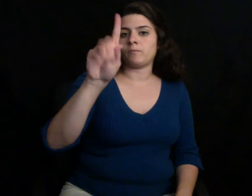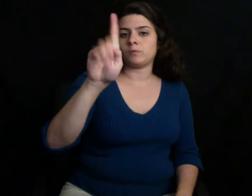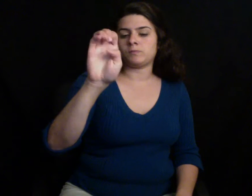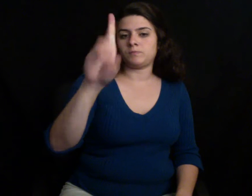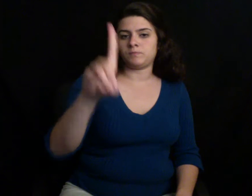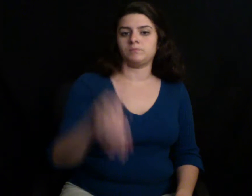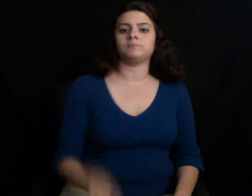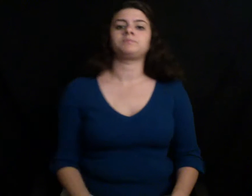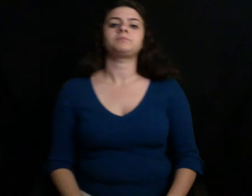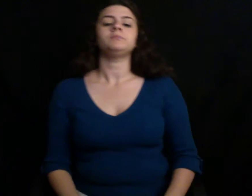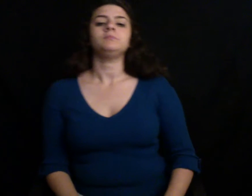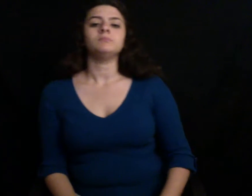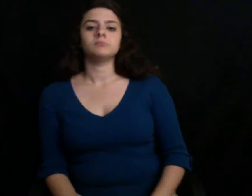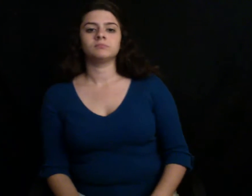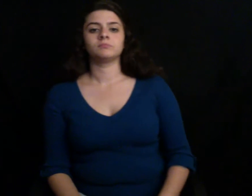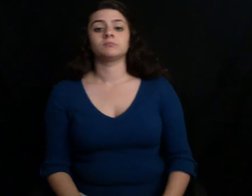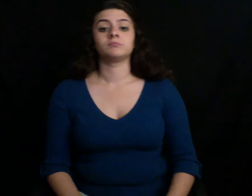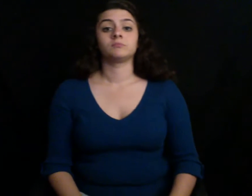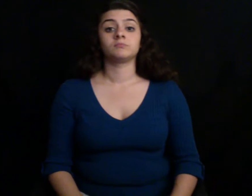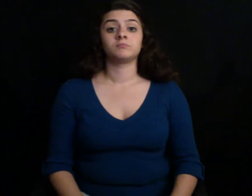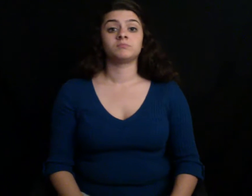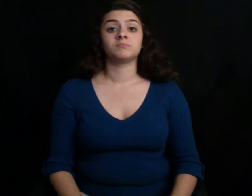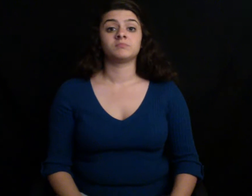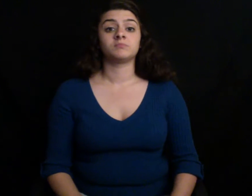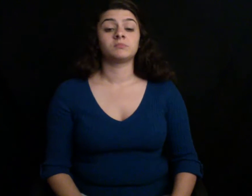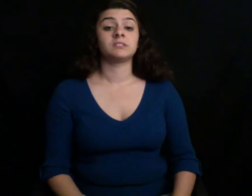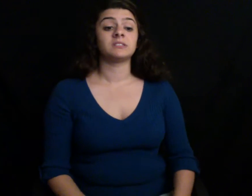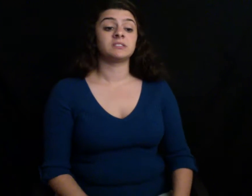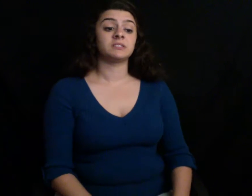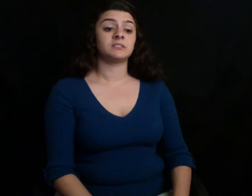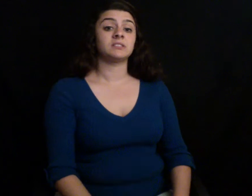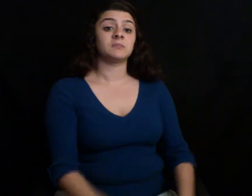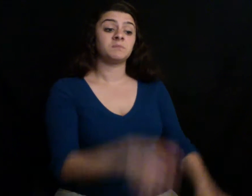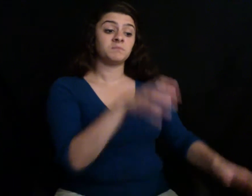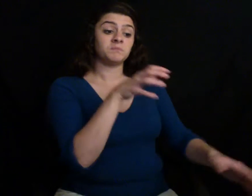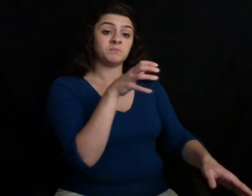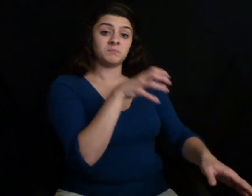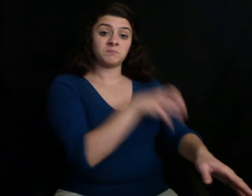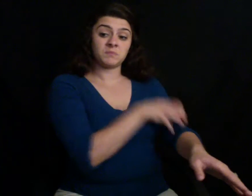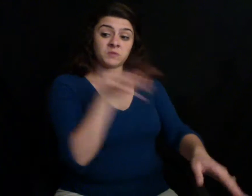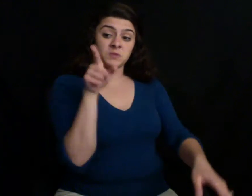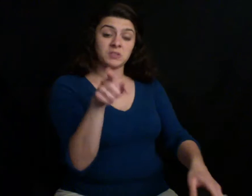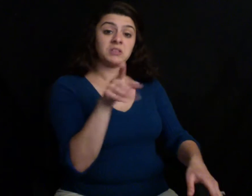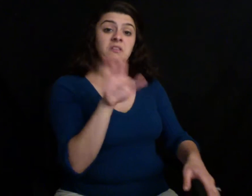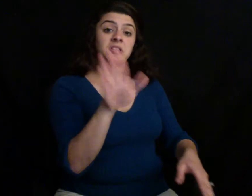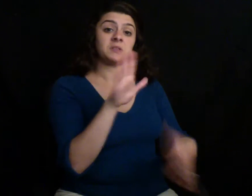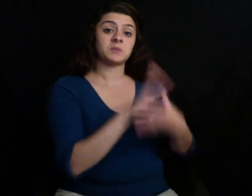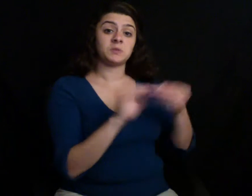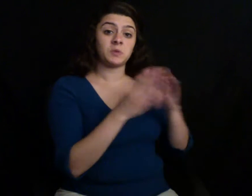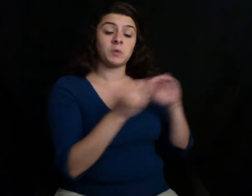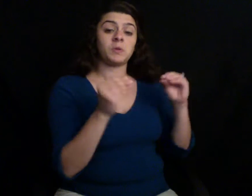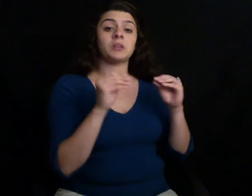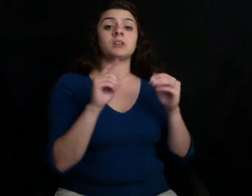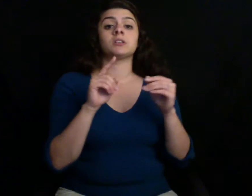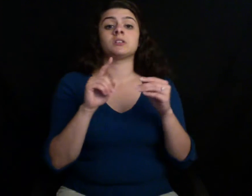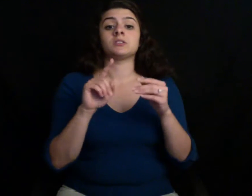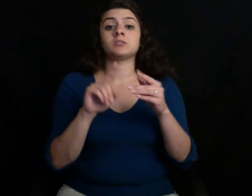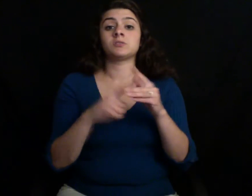freshbooks.com/UPVOTED. Daystorm Power's story begins in the suburbs of Baltimore, where he lives with his mom, dad, and 7 siblings.